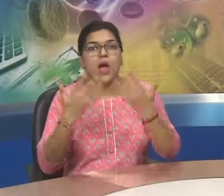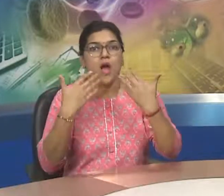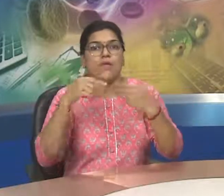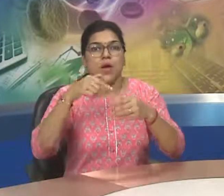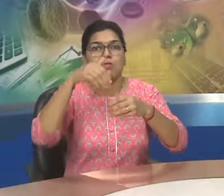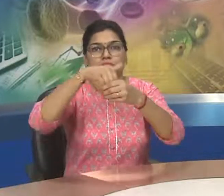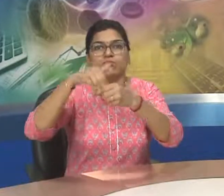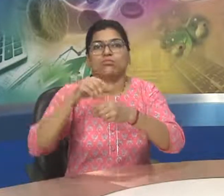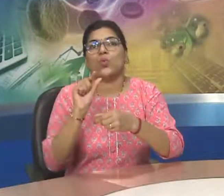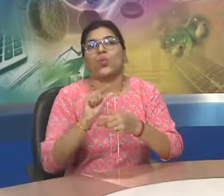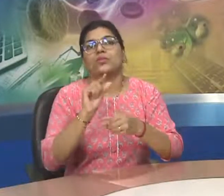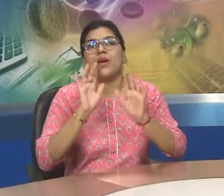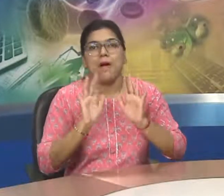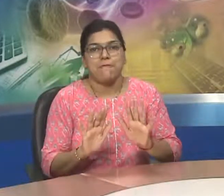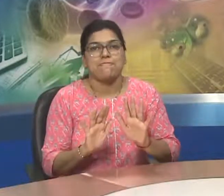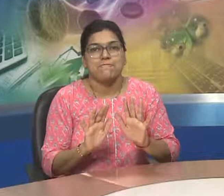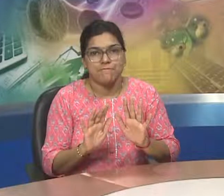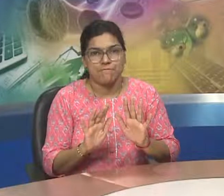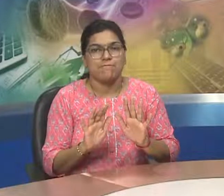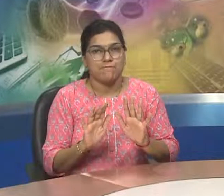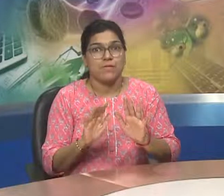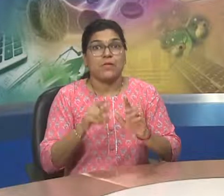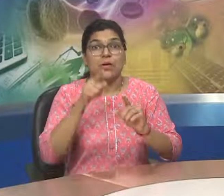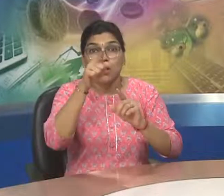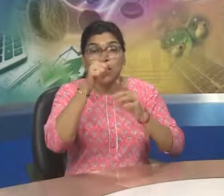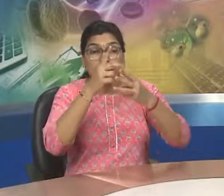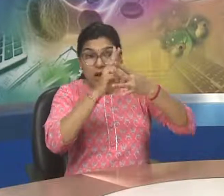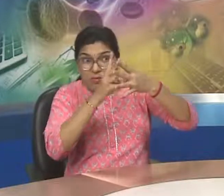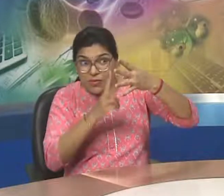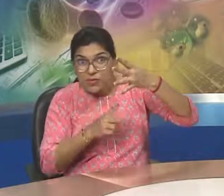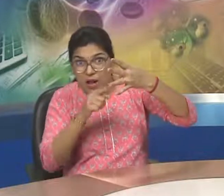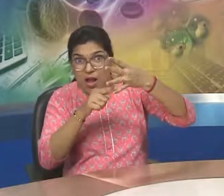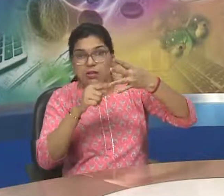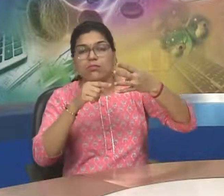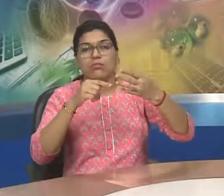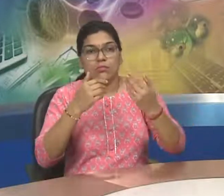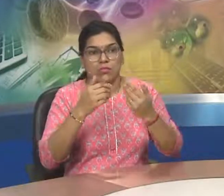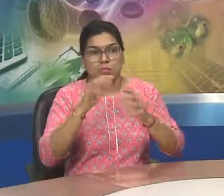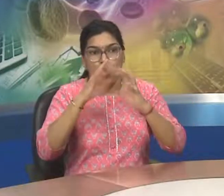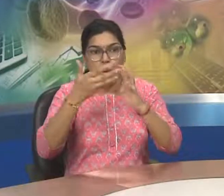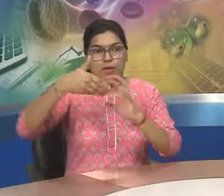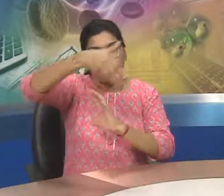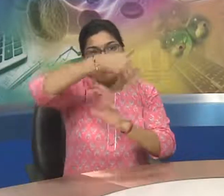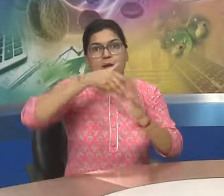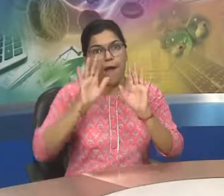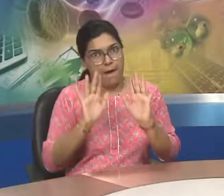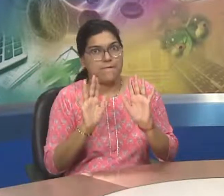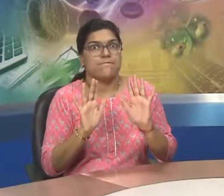0.93 argon, neon, etc. These all make